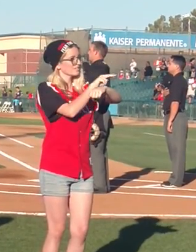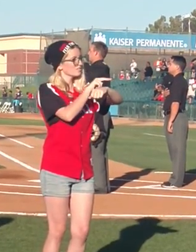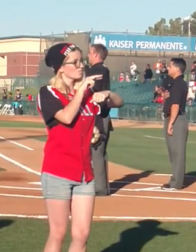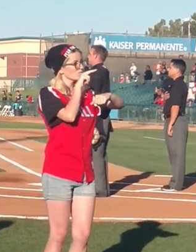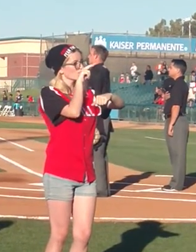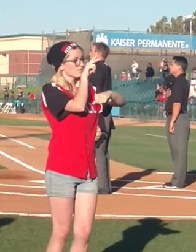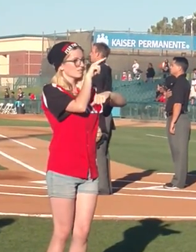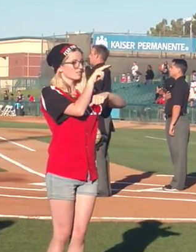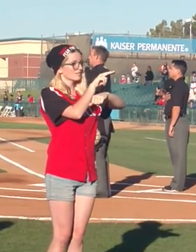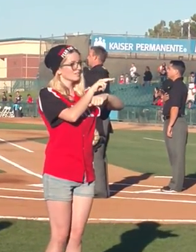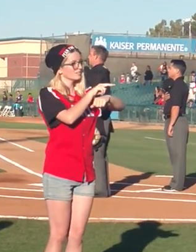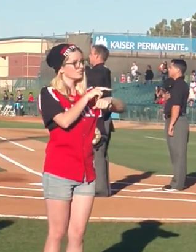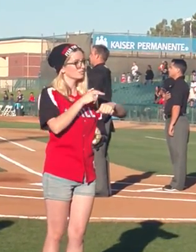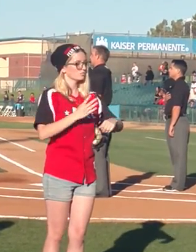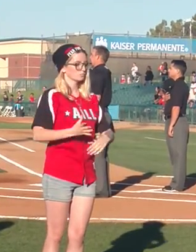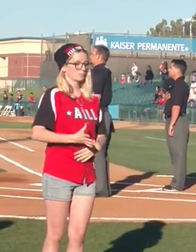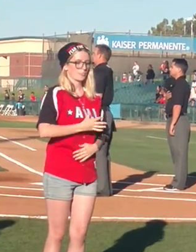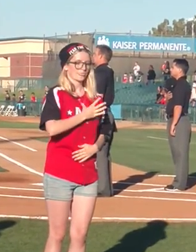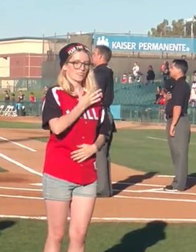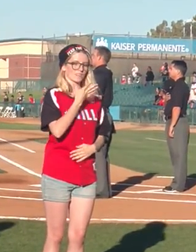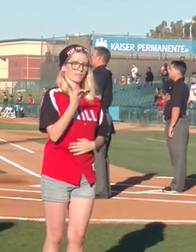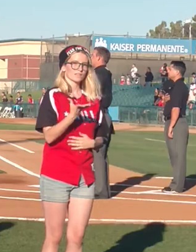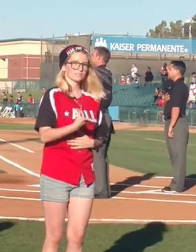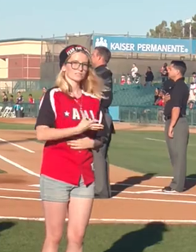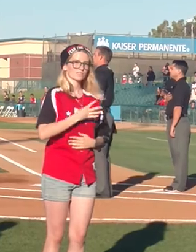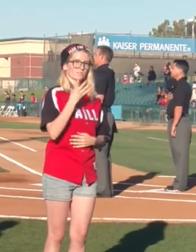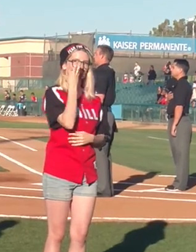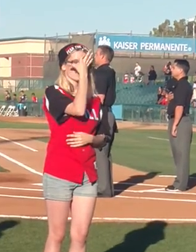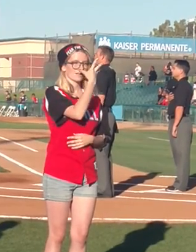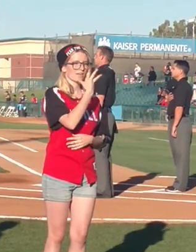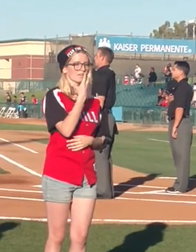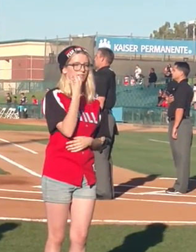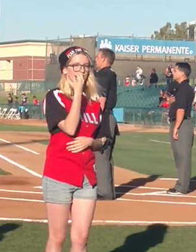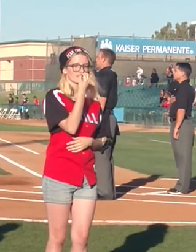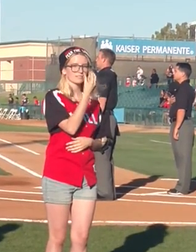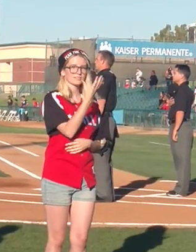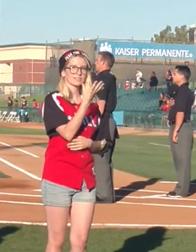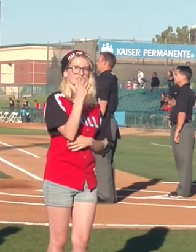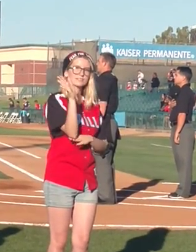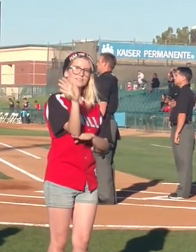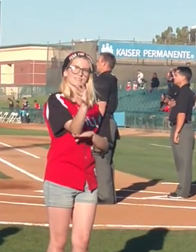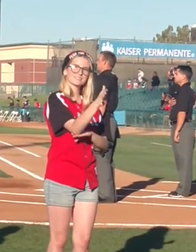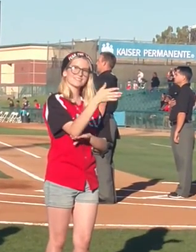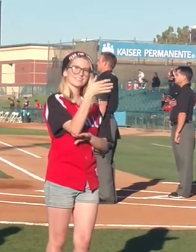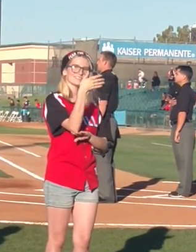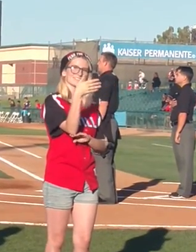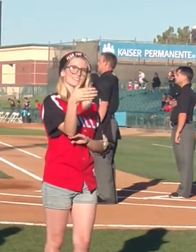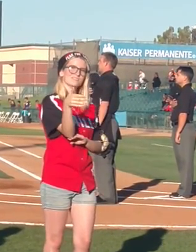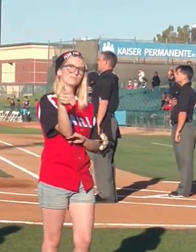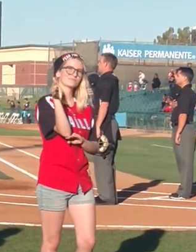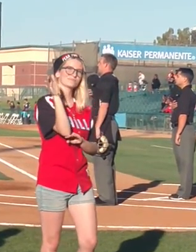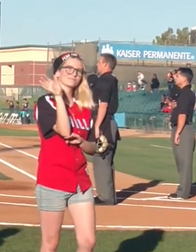watched, Were so gallantly streaming?